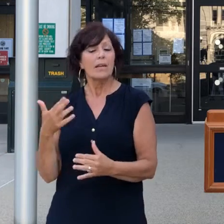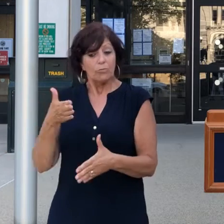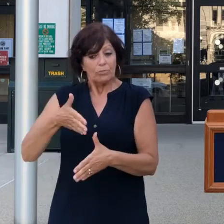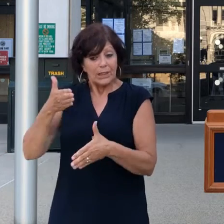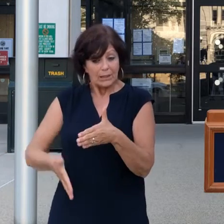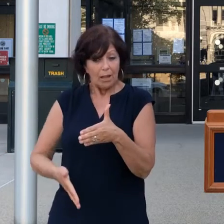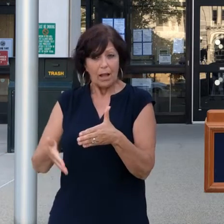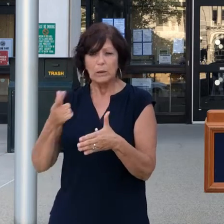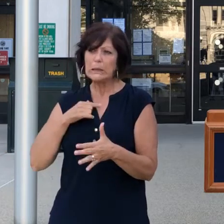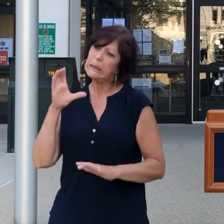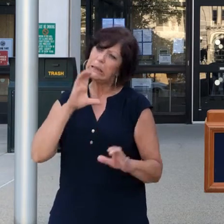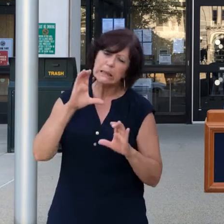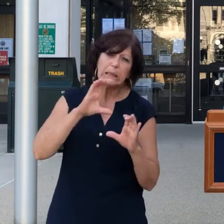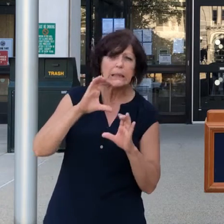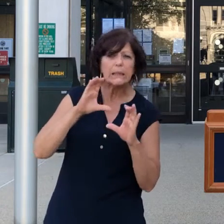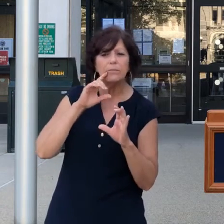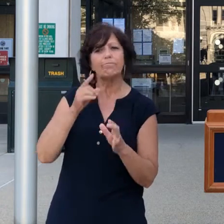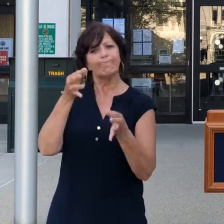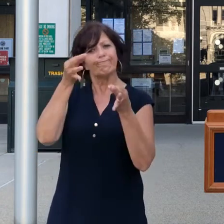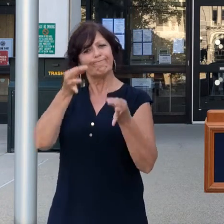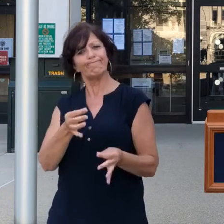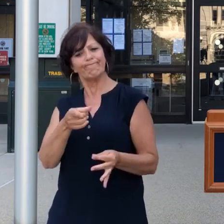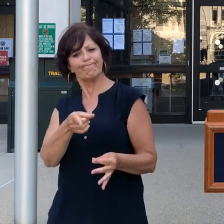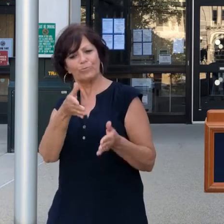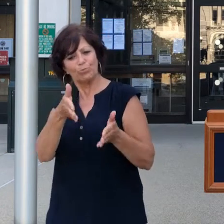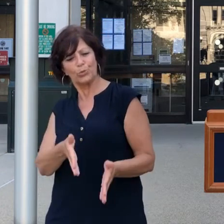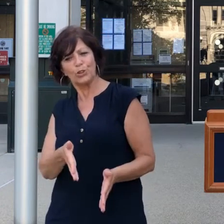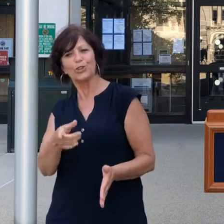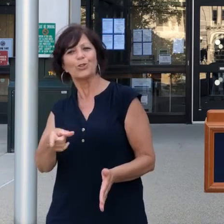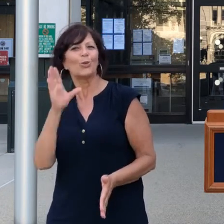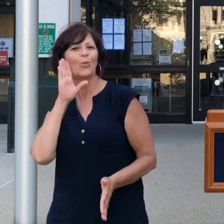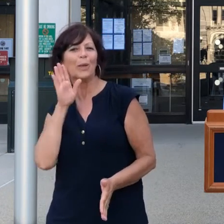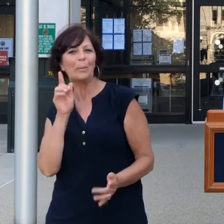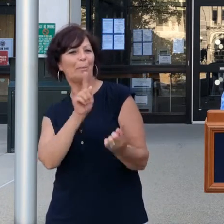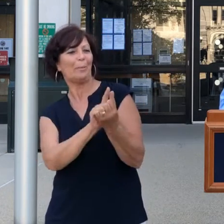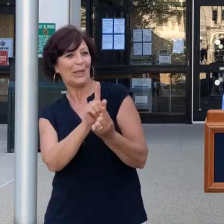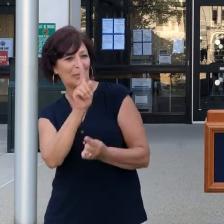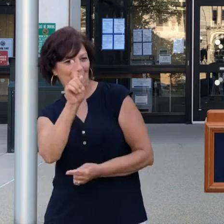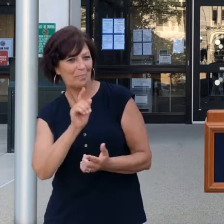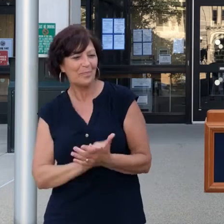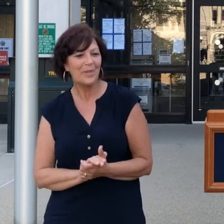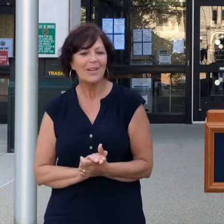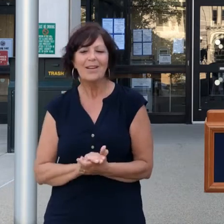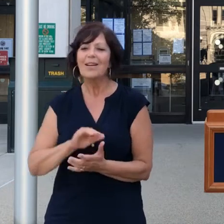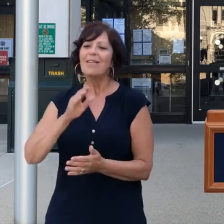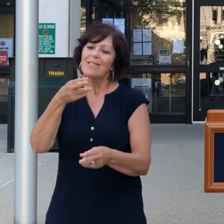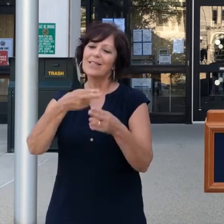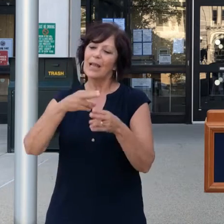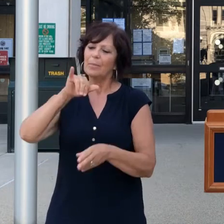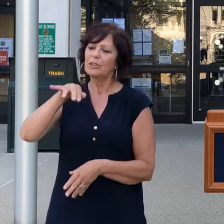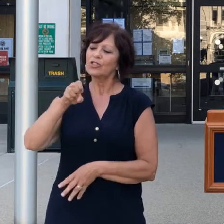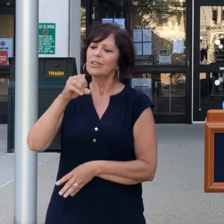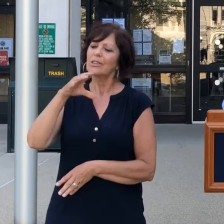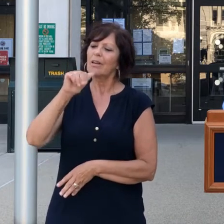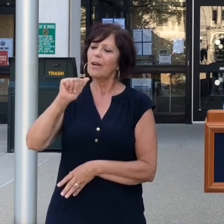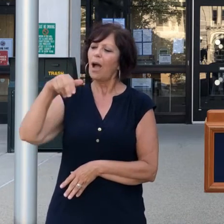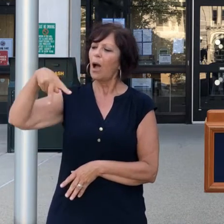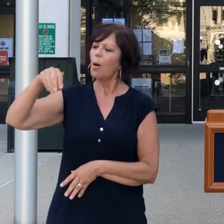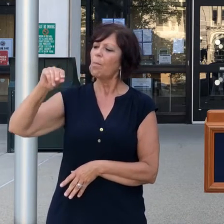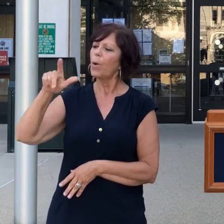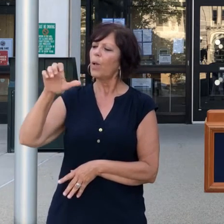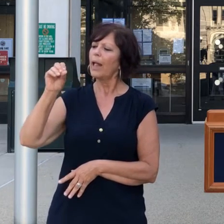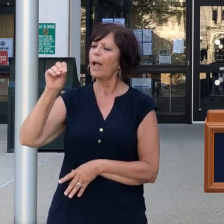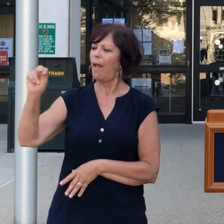a search, we settled on an individual who you'll get an opportunity to meet in just a few moments, Jessica Polian, who brings